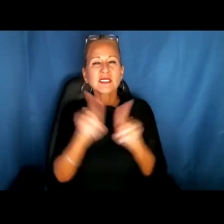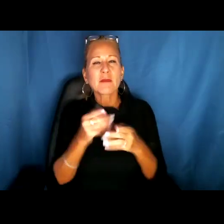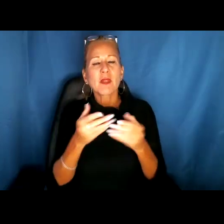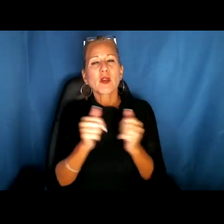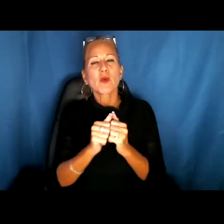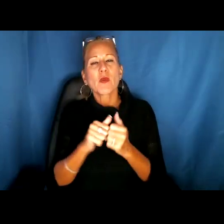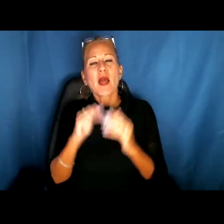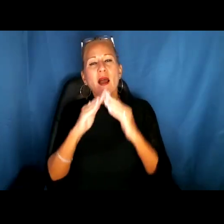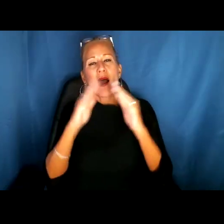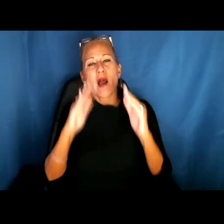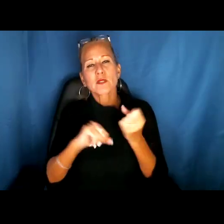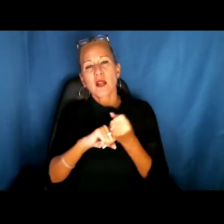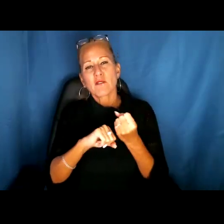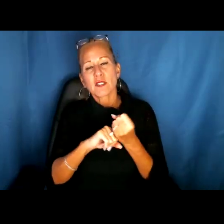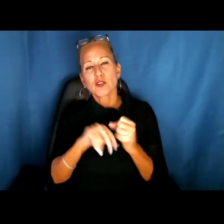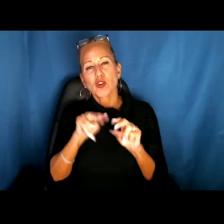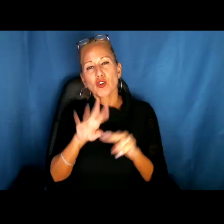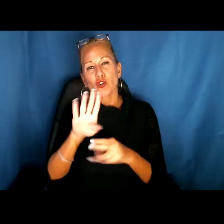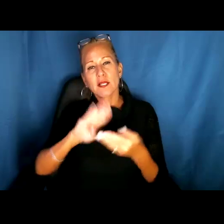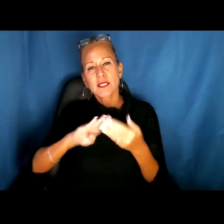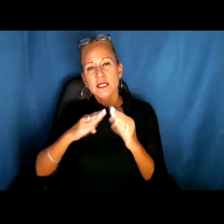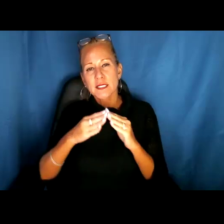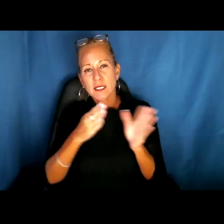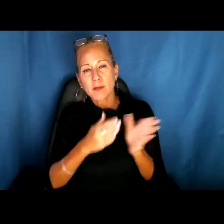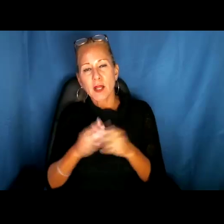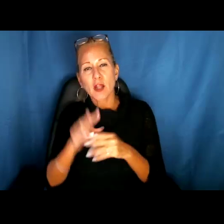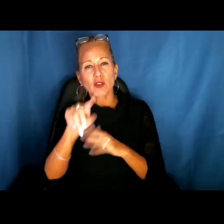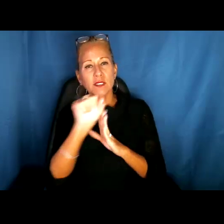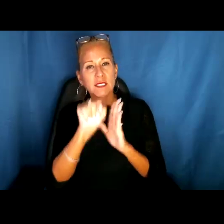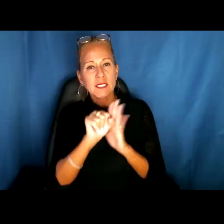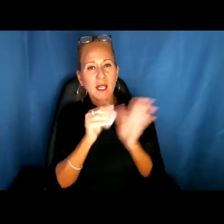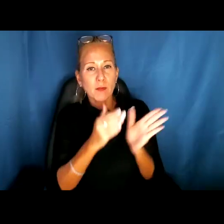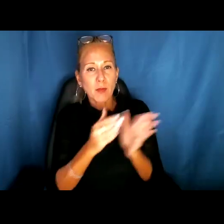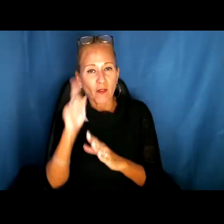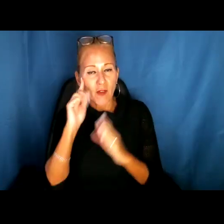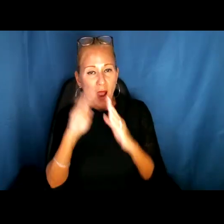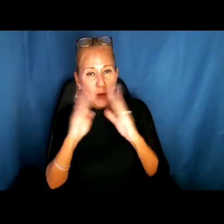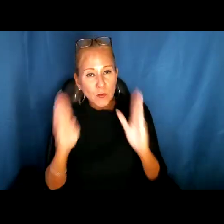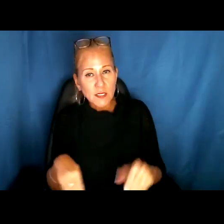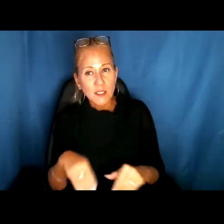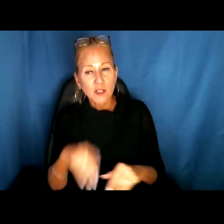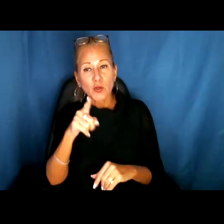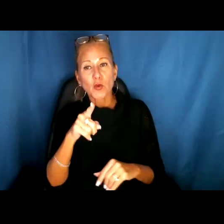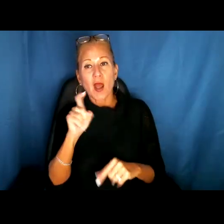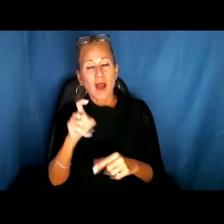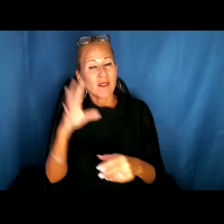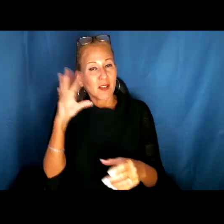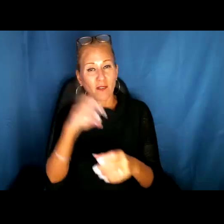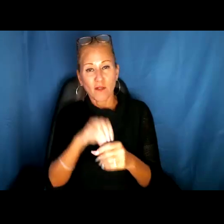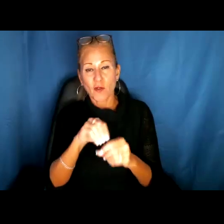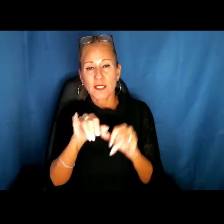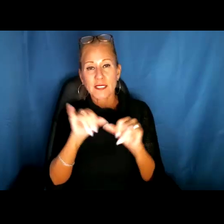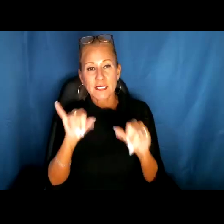housing advocacy. Look at your city plans. Look at your state plans for housing. You have to get involved in